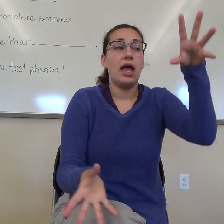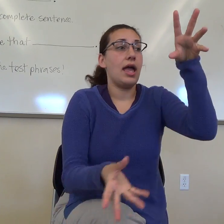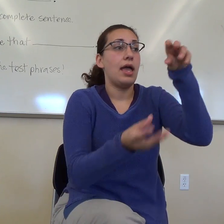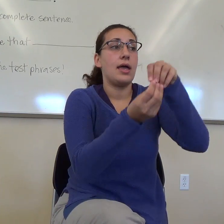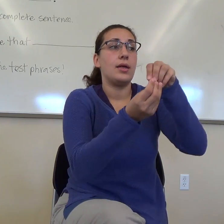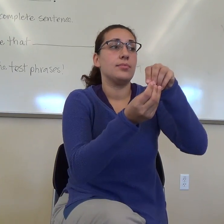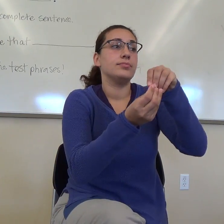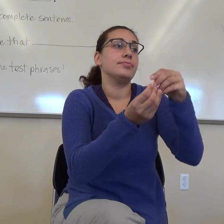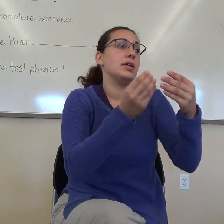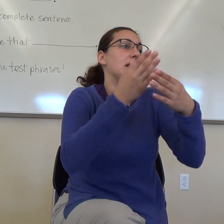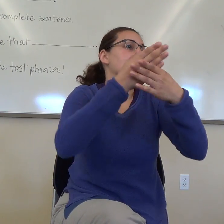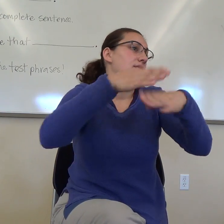out.